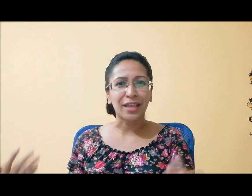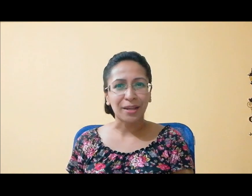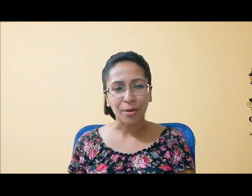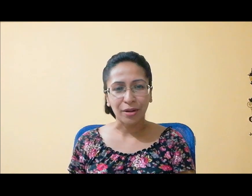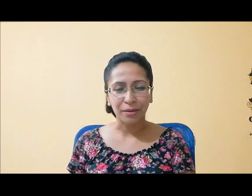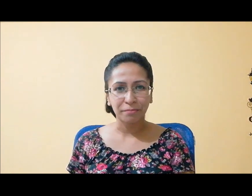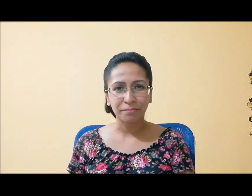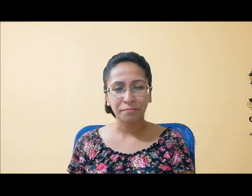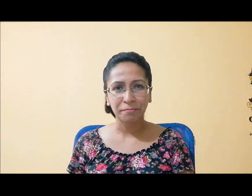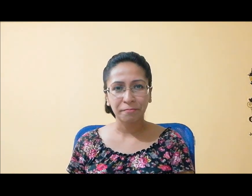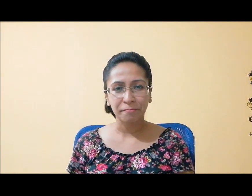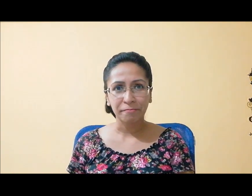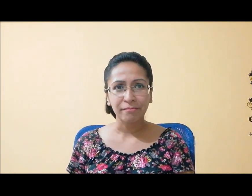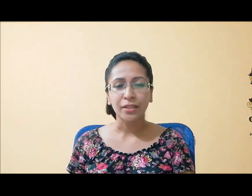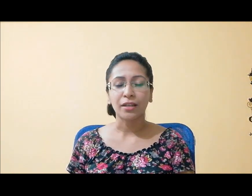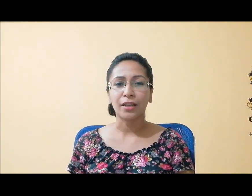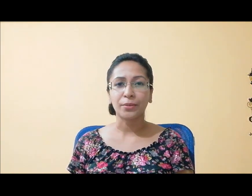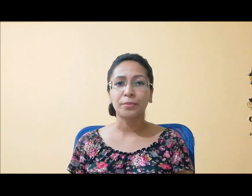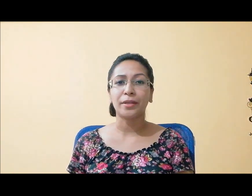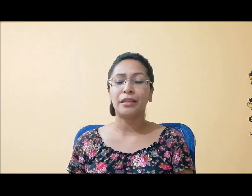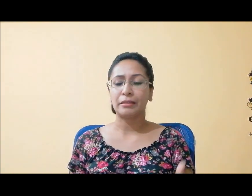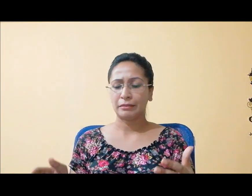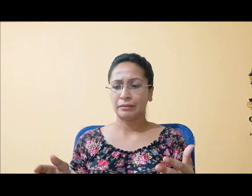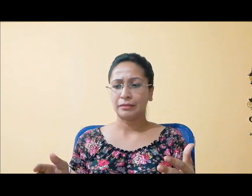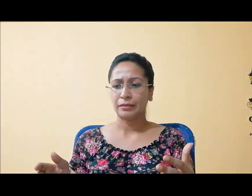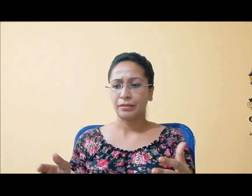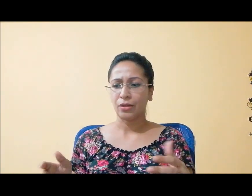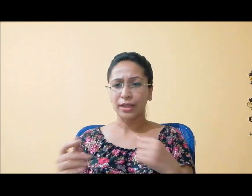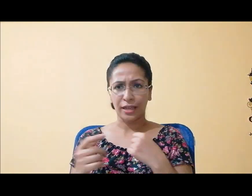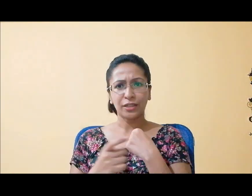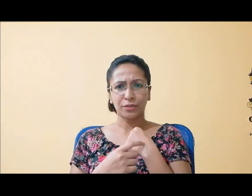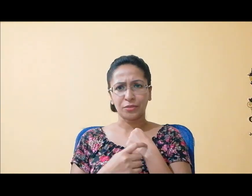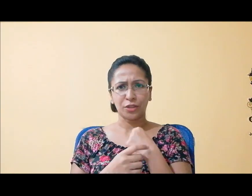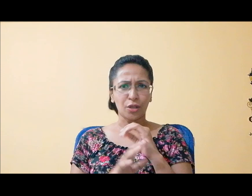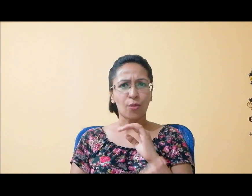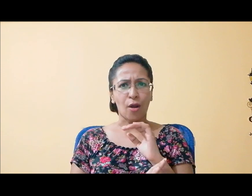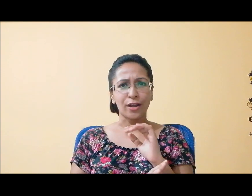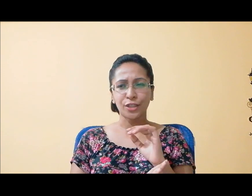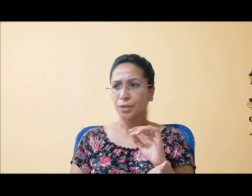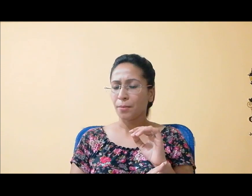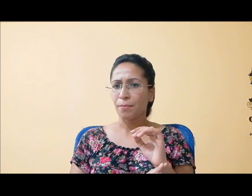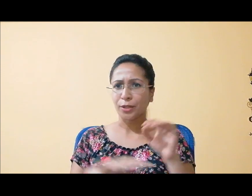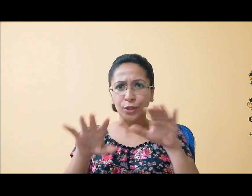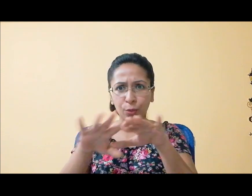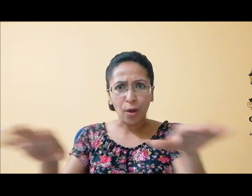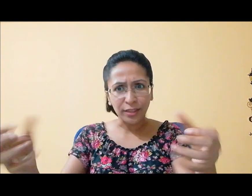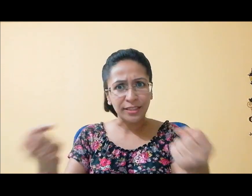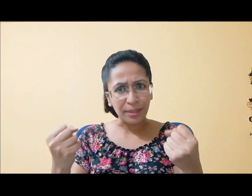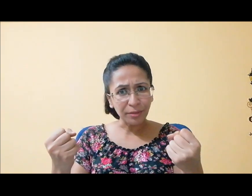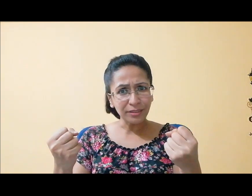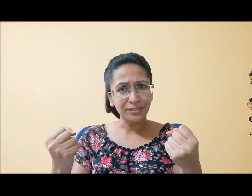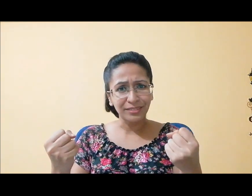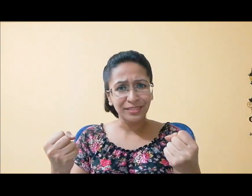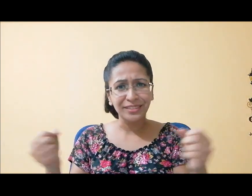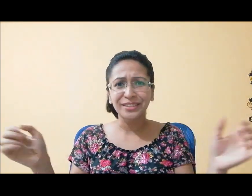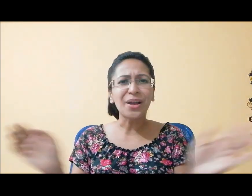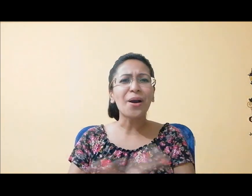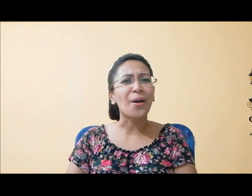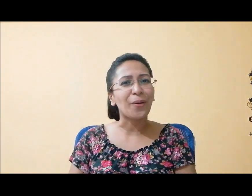about it? It would be, okay, it's your watch, but you want the table? No,